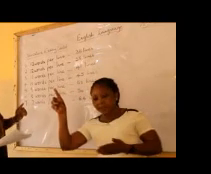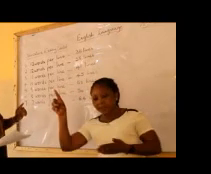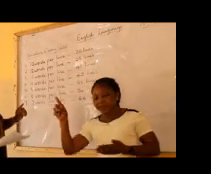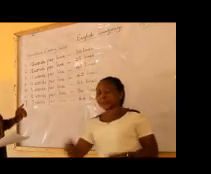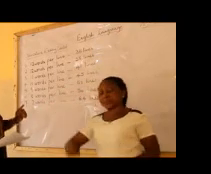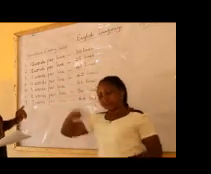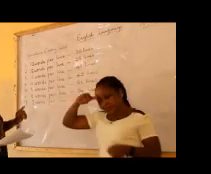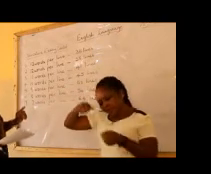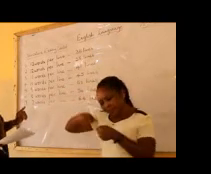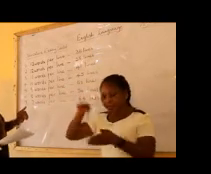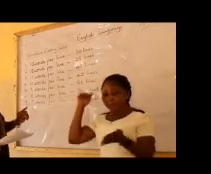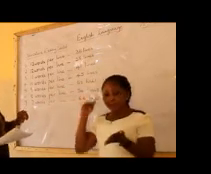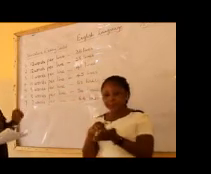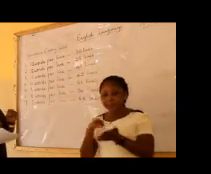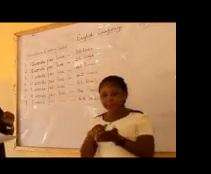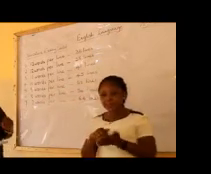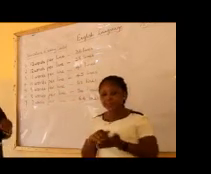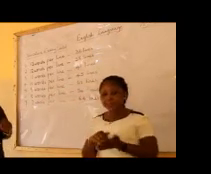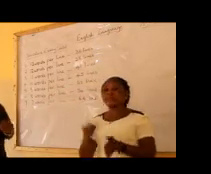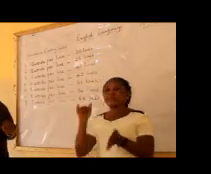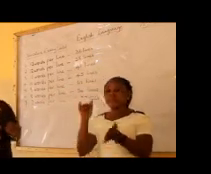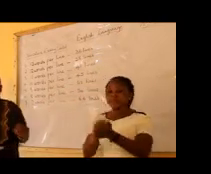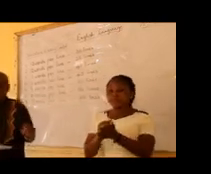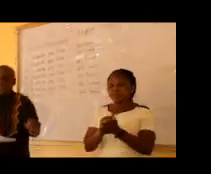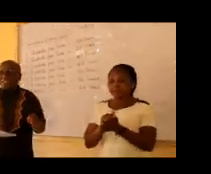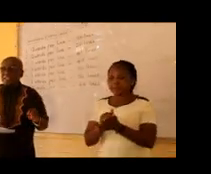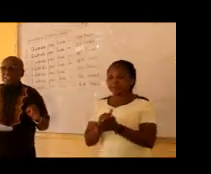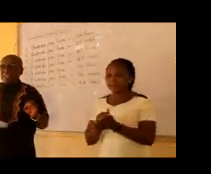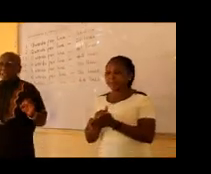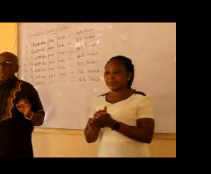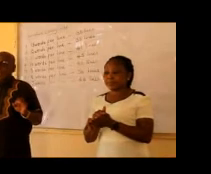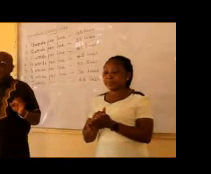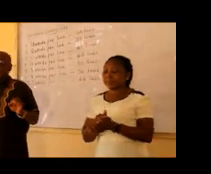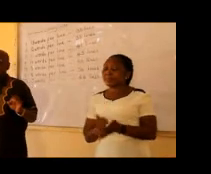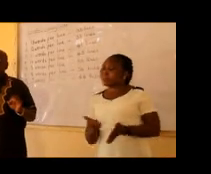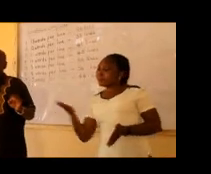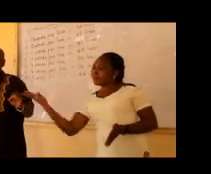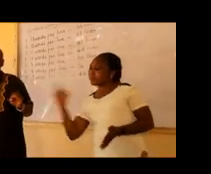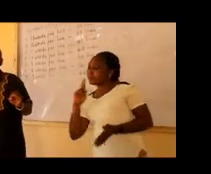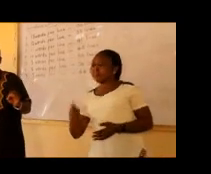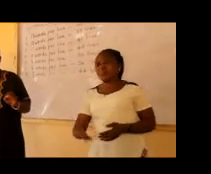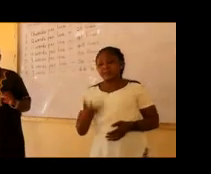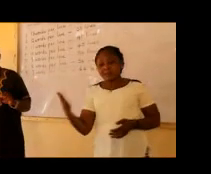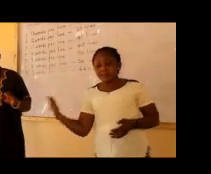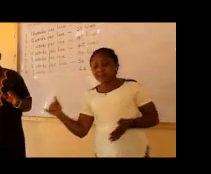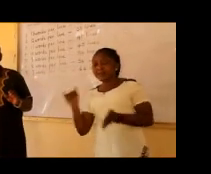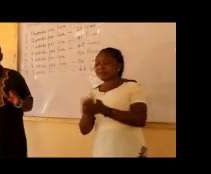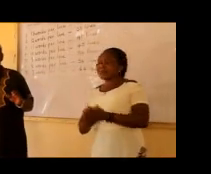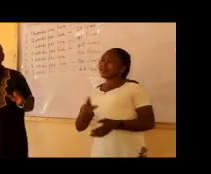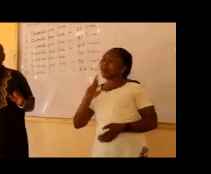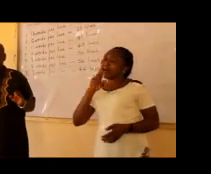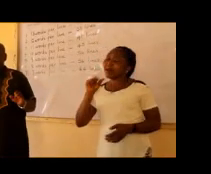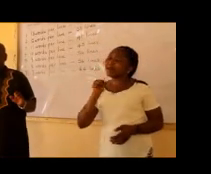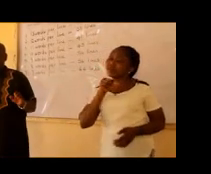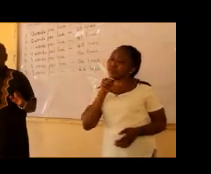remember again that there are things that are not